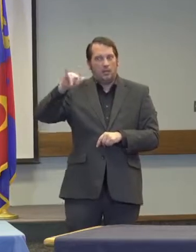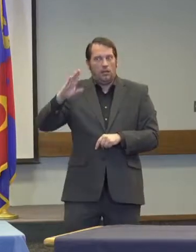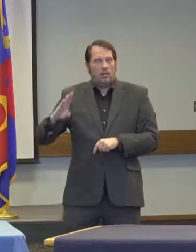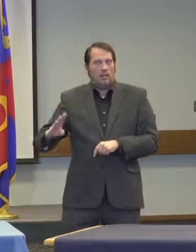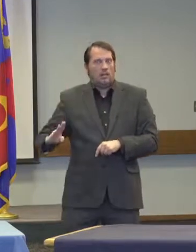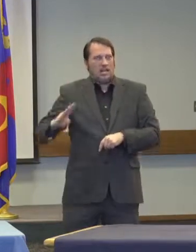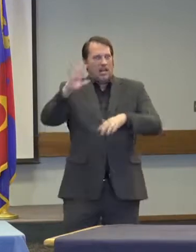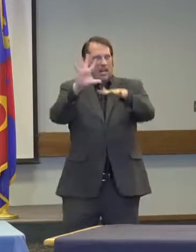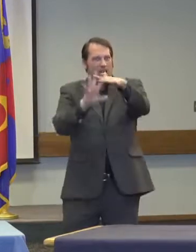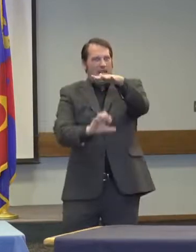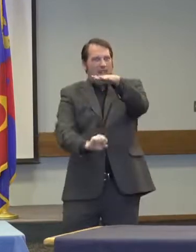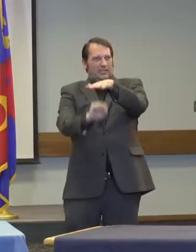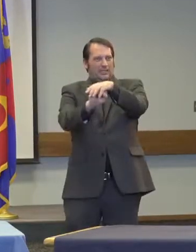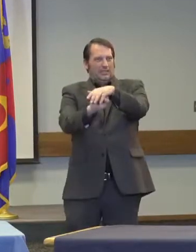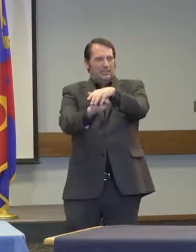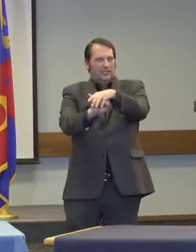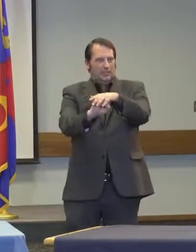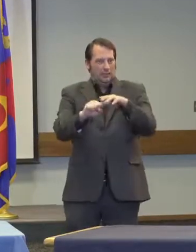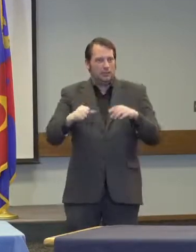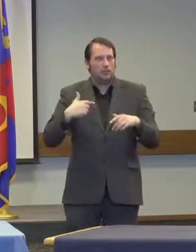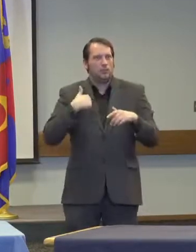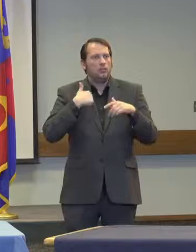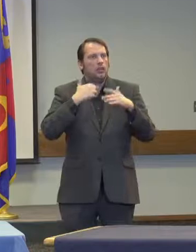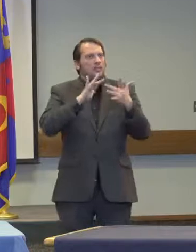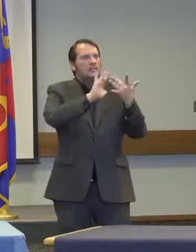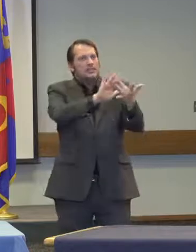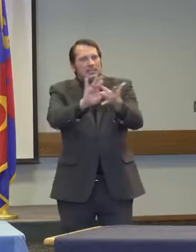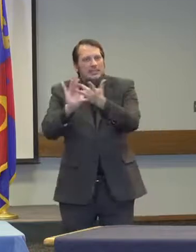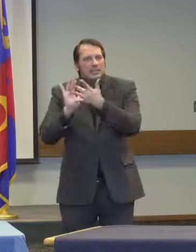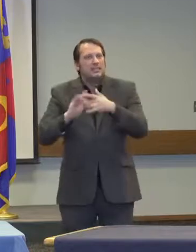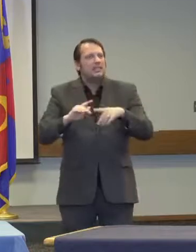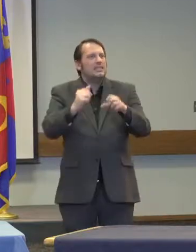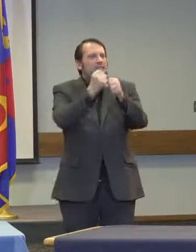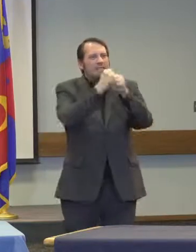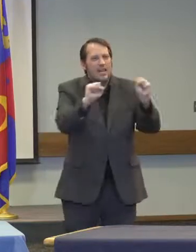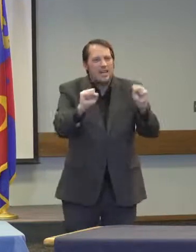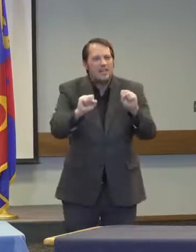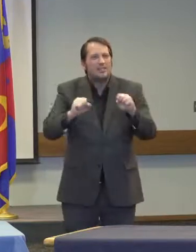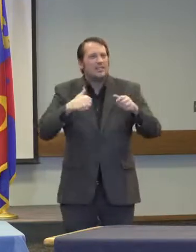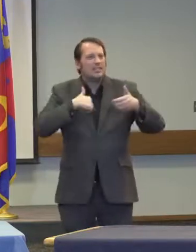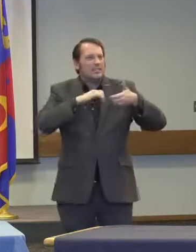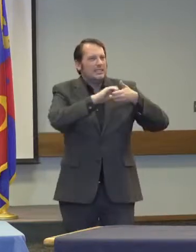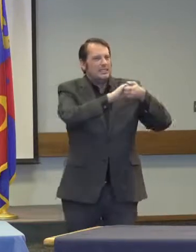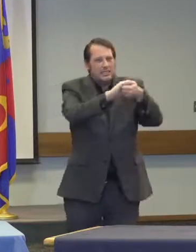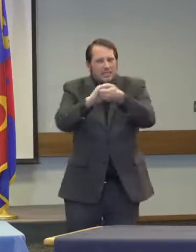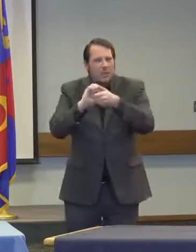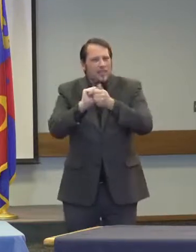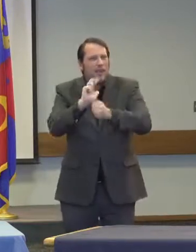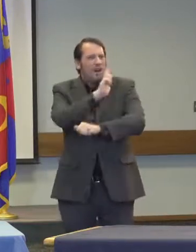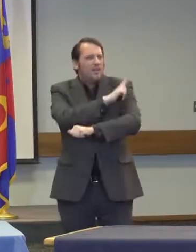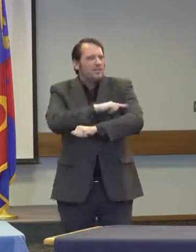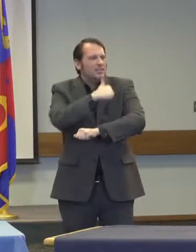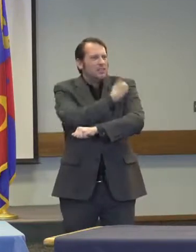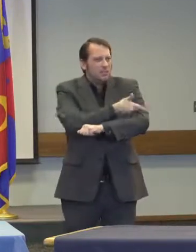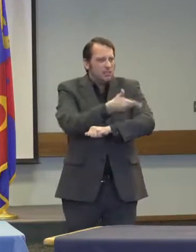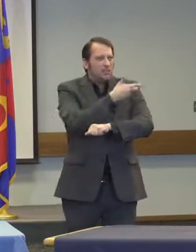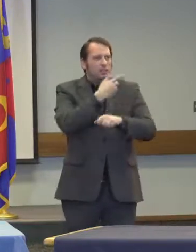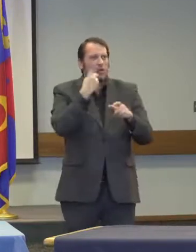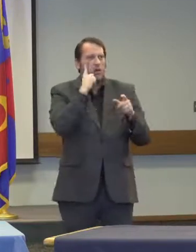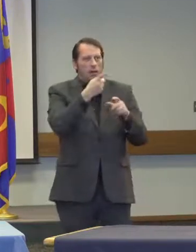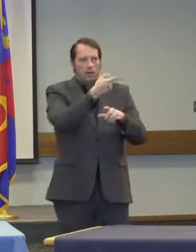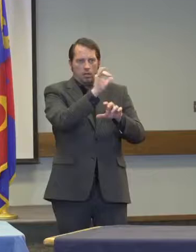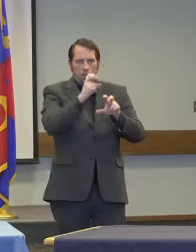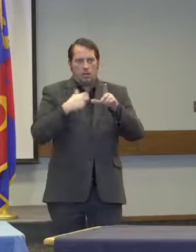outreach, but we're also working with our hospital partners and health system partners to create increased capacity should the cases continue to